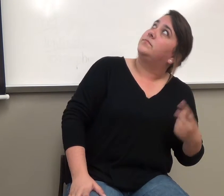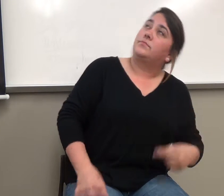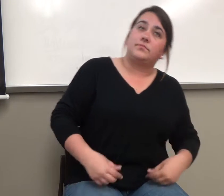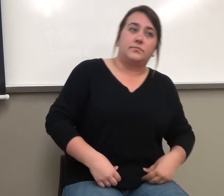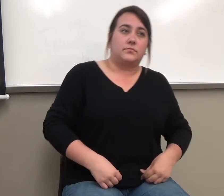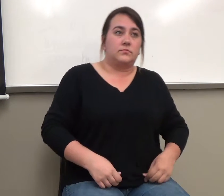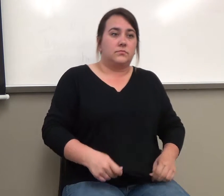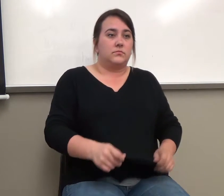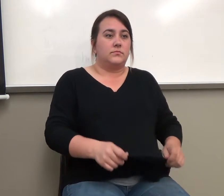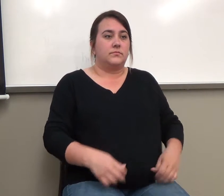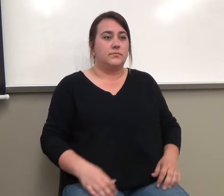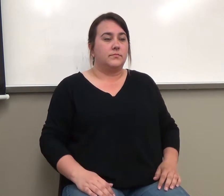What did you put for number 1?